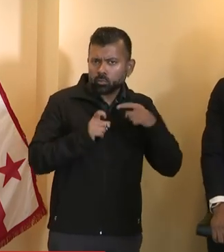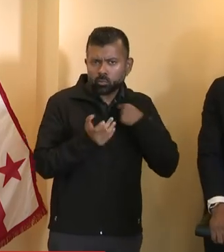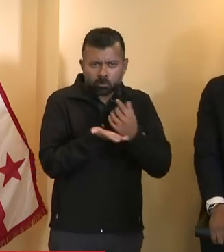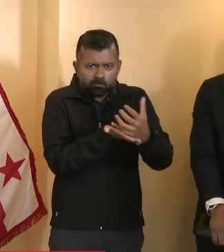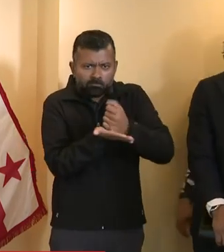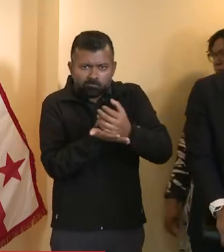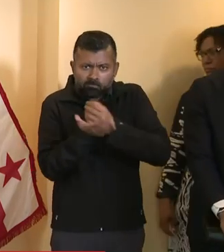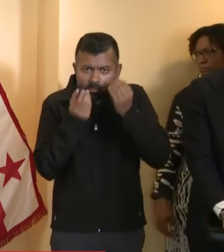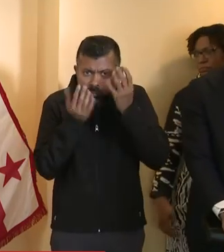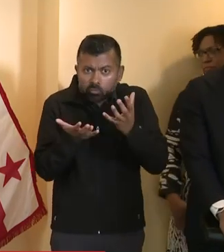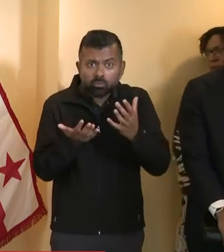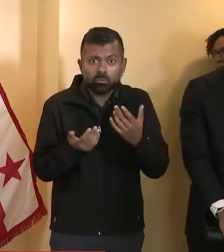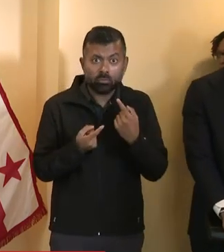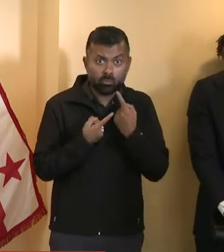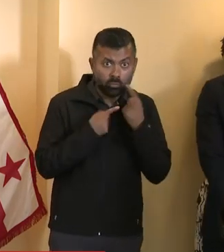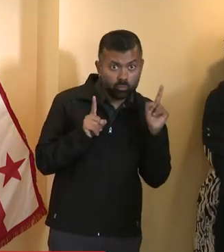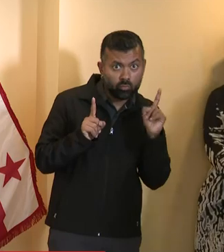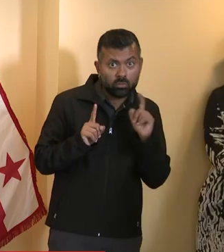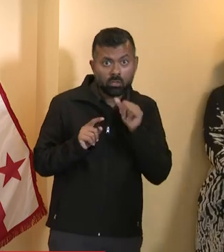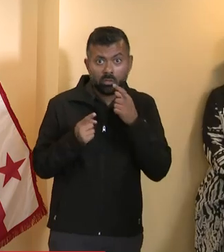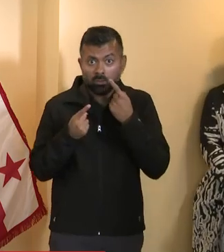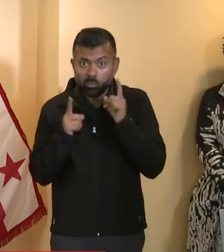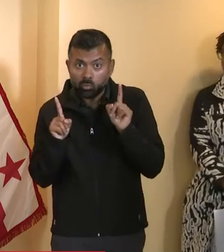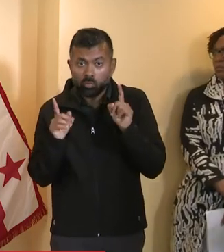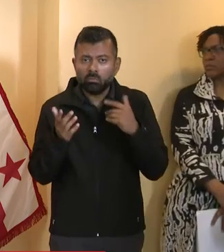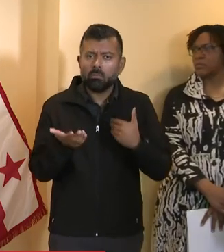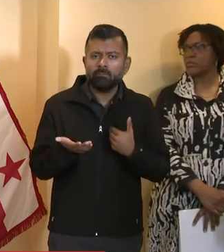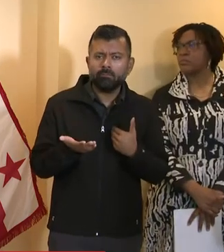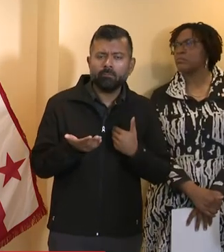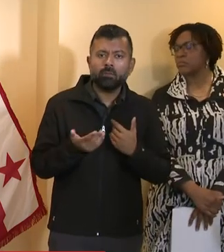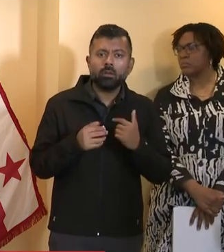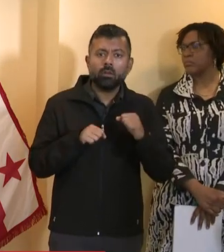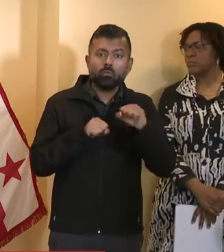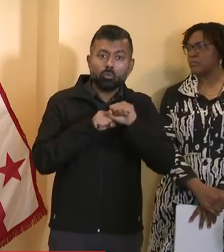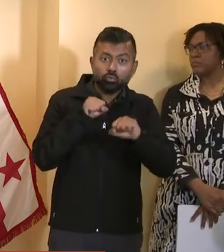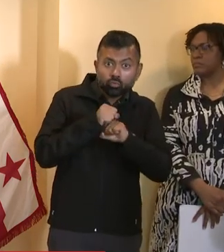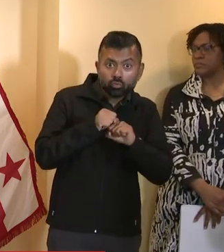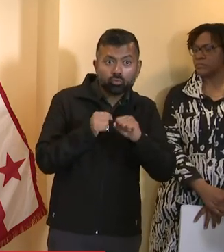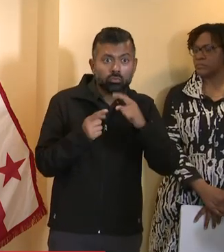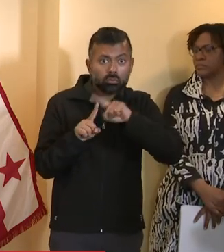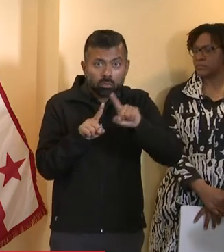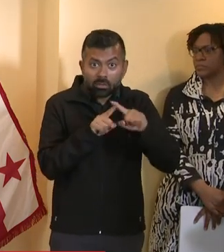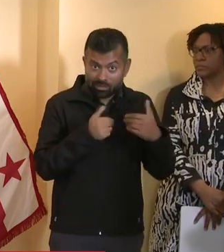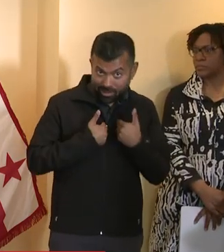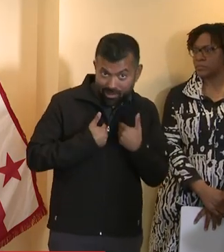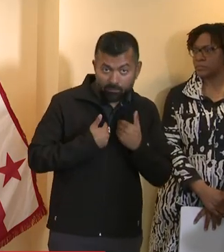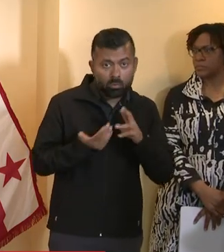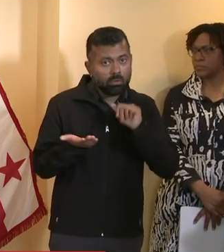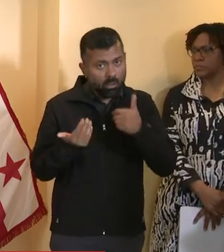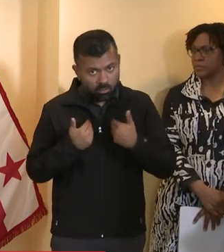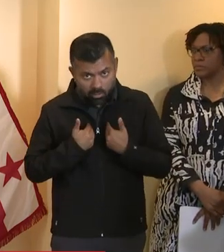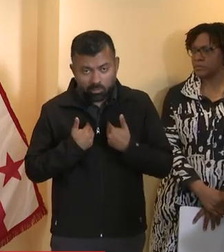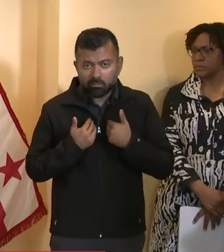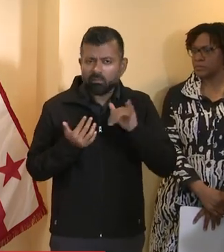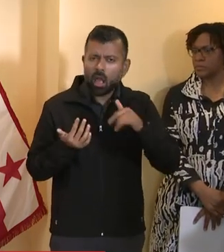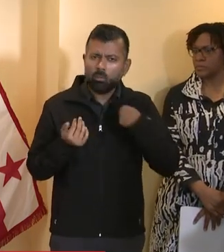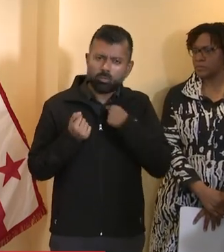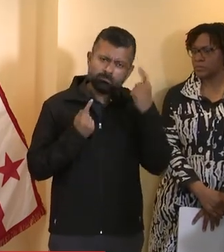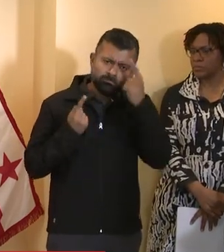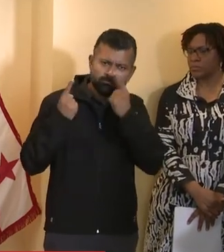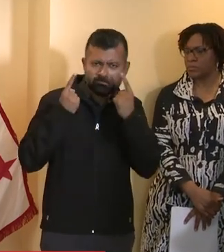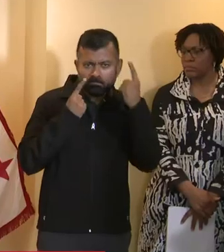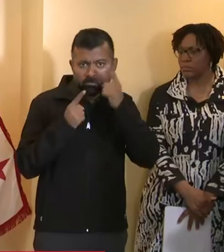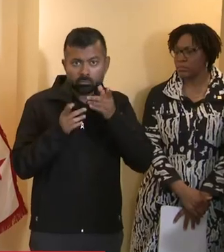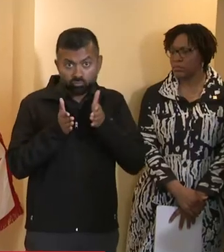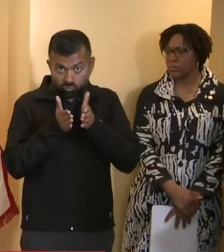for the community. Infrastructure, which there's not any really there, so that's going to have to be built. The roads network,